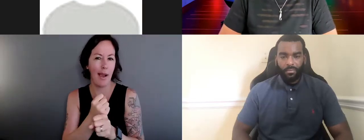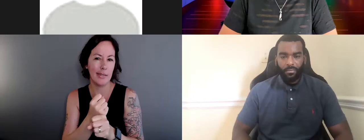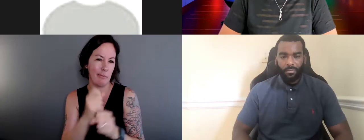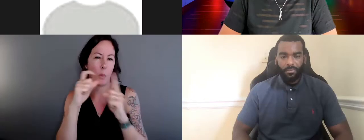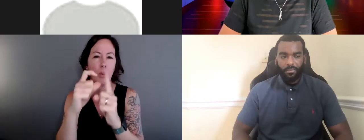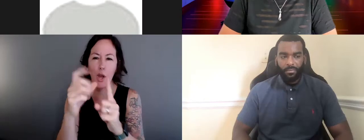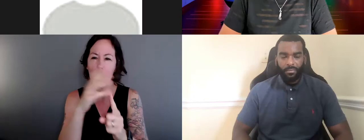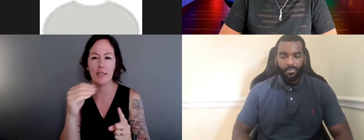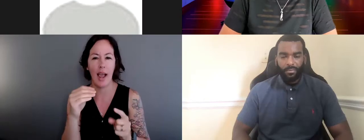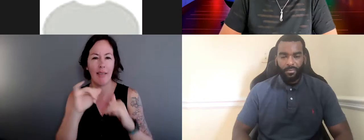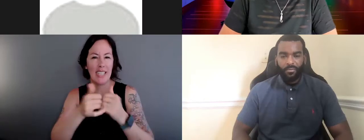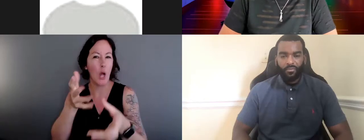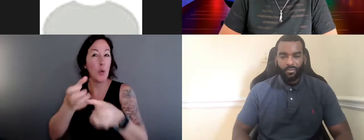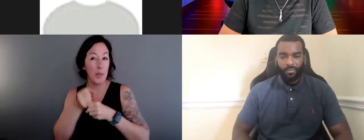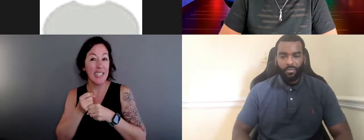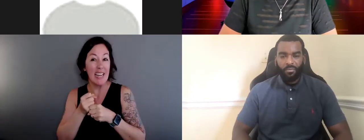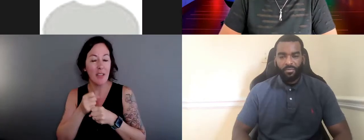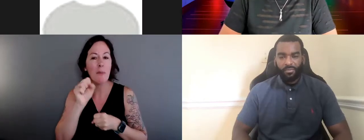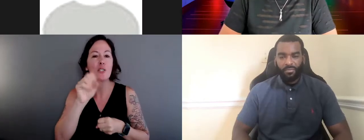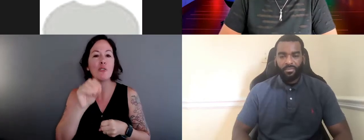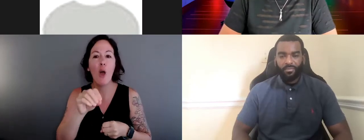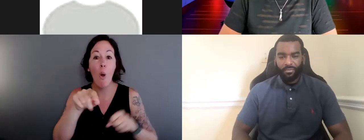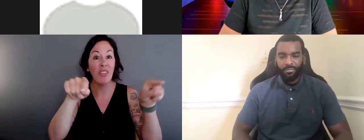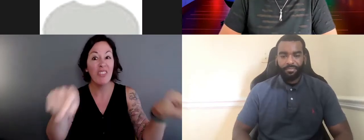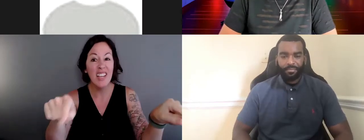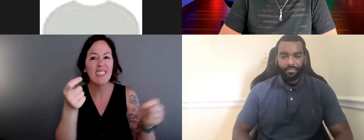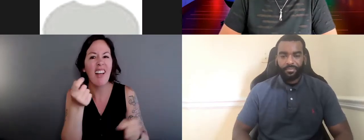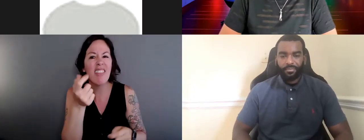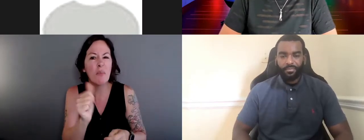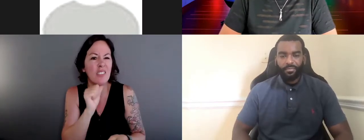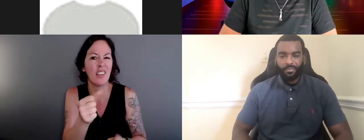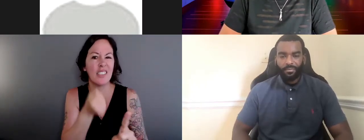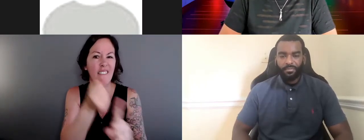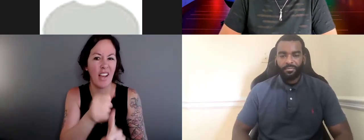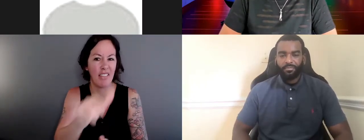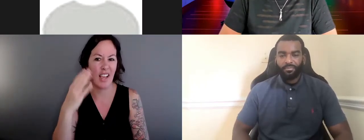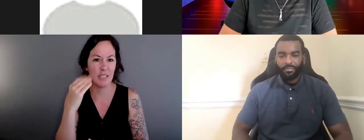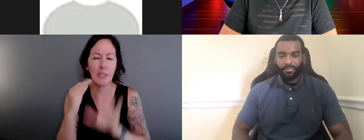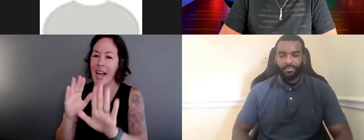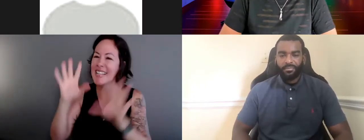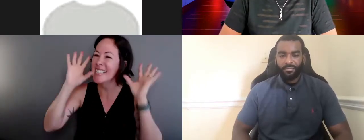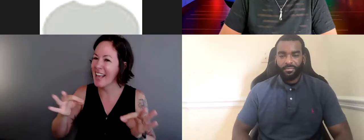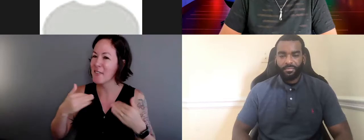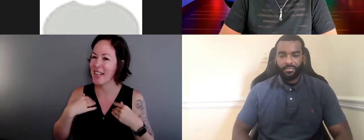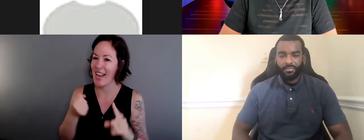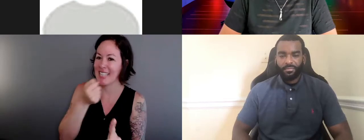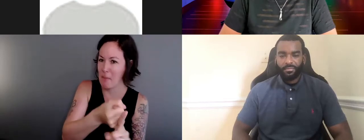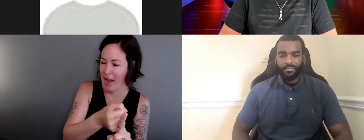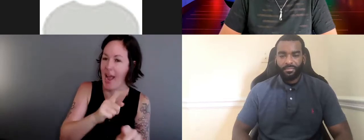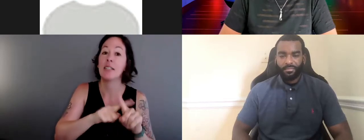ears to hear the sound waves. And that's what makes words. You create words and you receive words. And